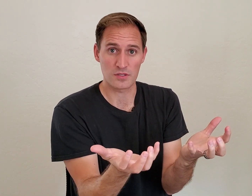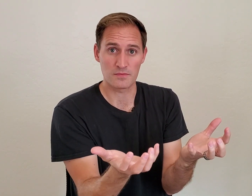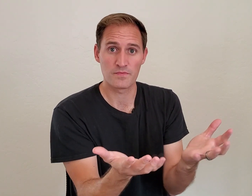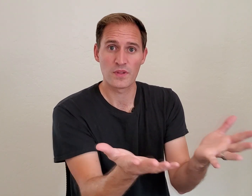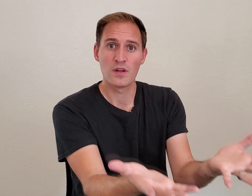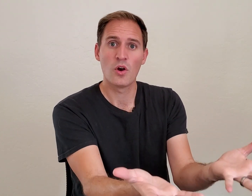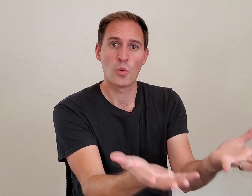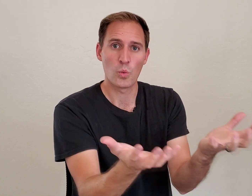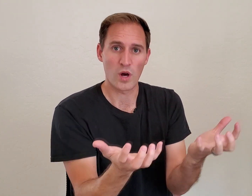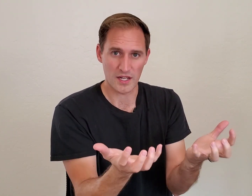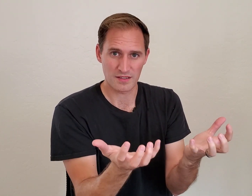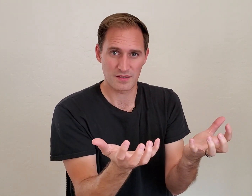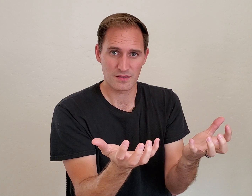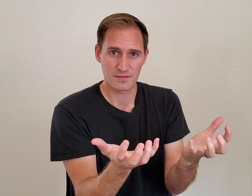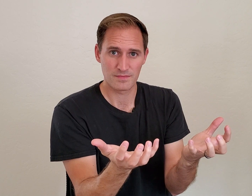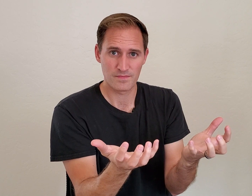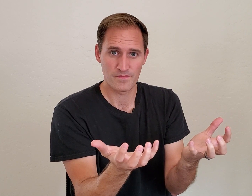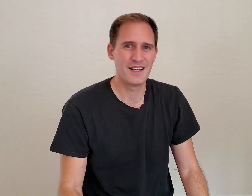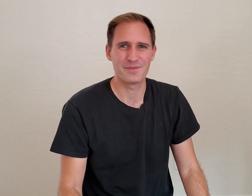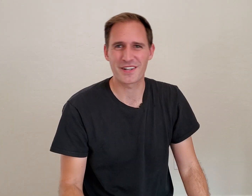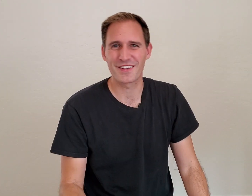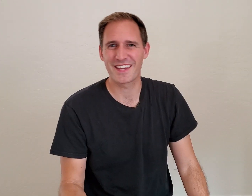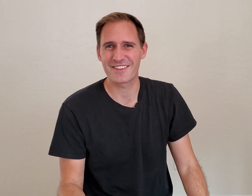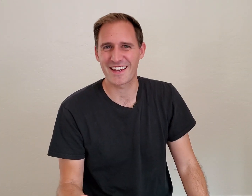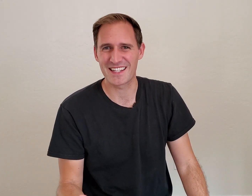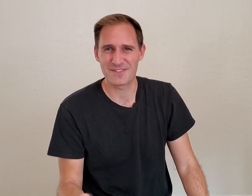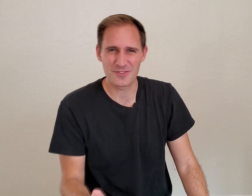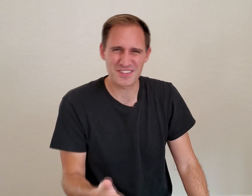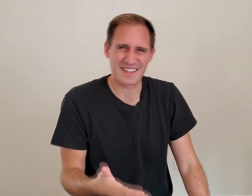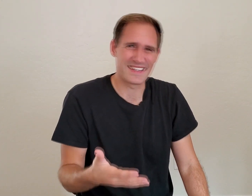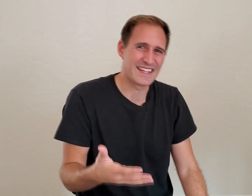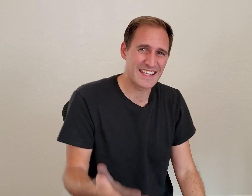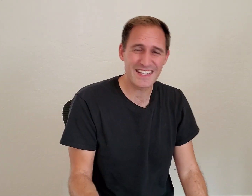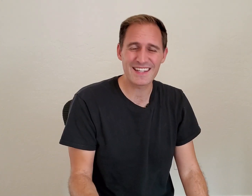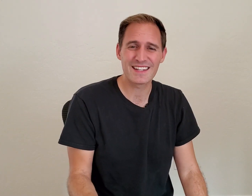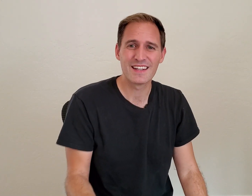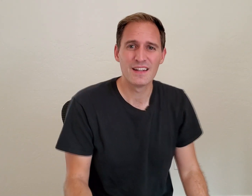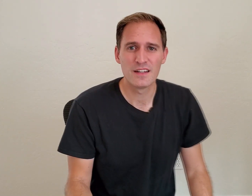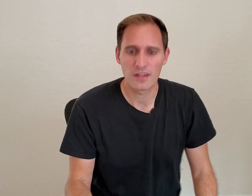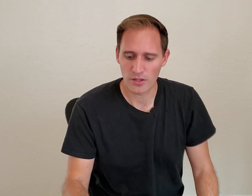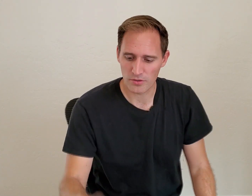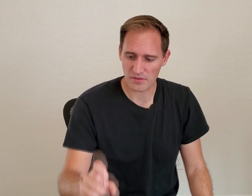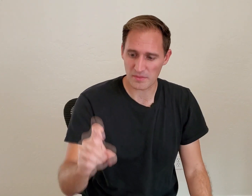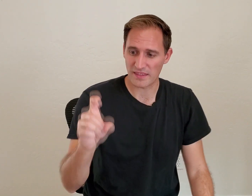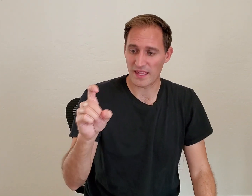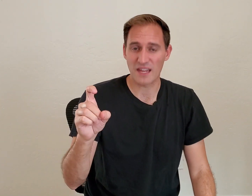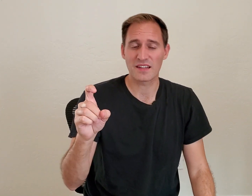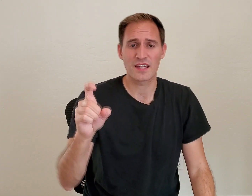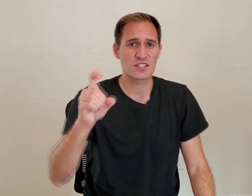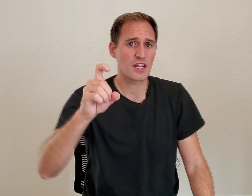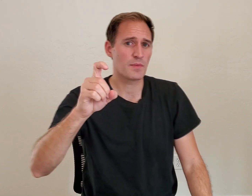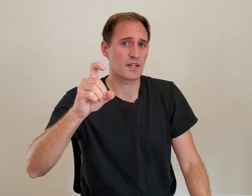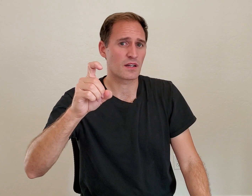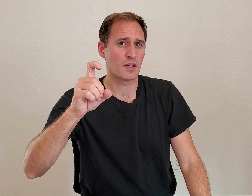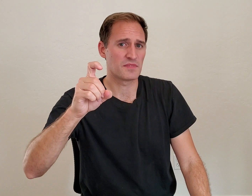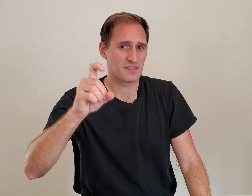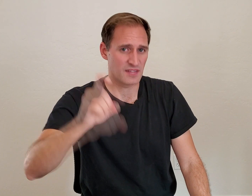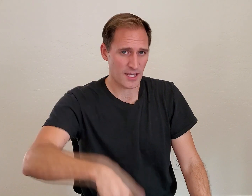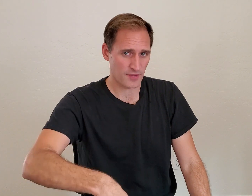you. Want. But on the other hand, if you just need it, you just make the X hand shape and it comes down